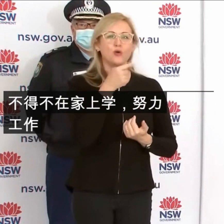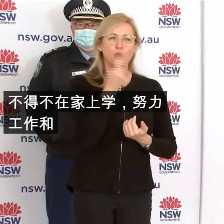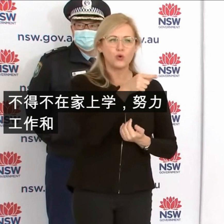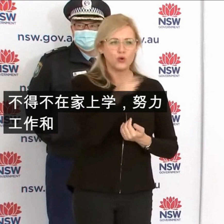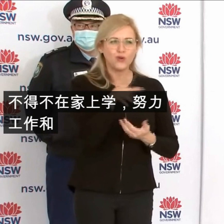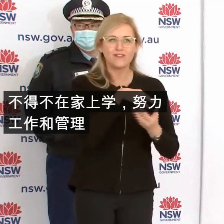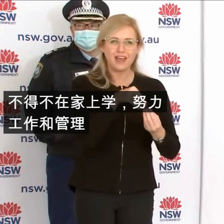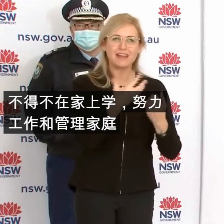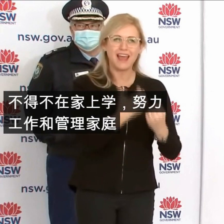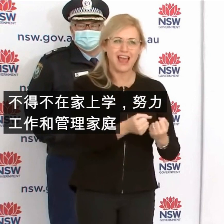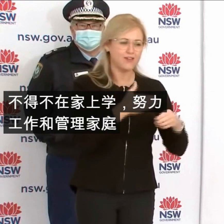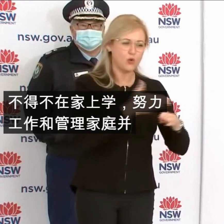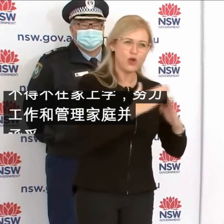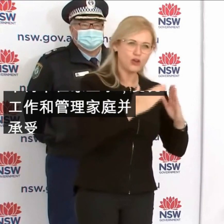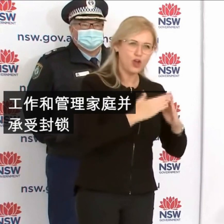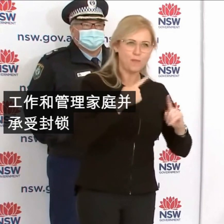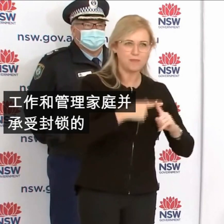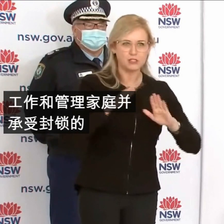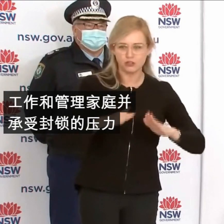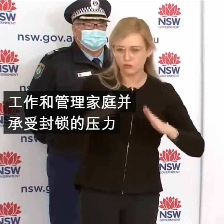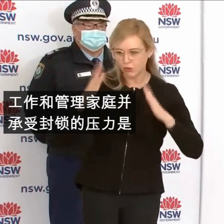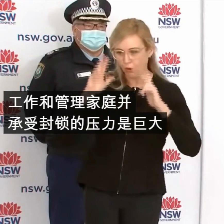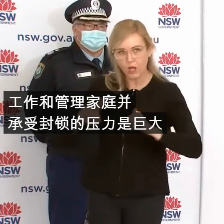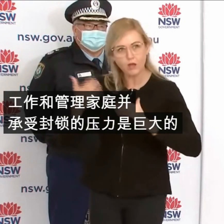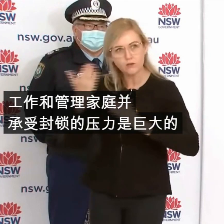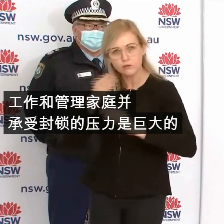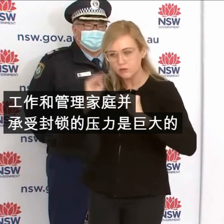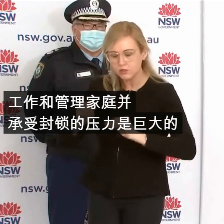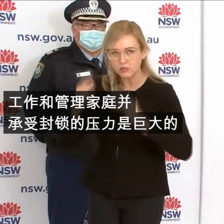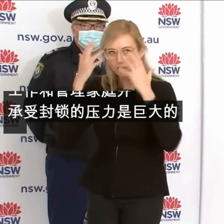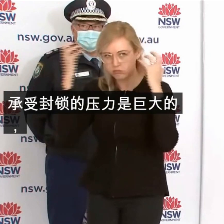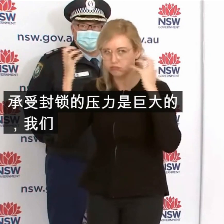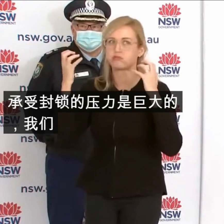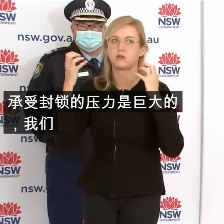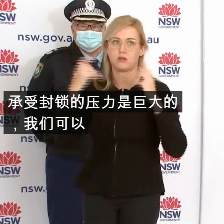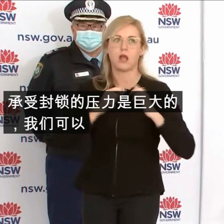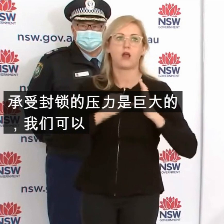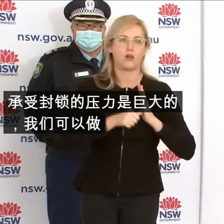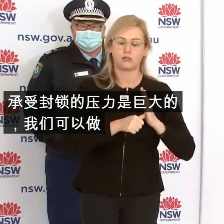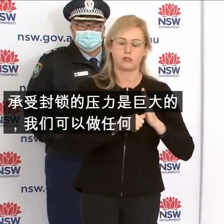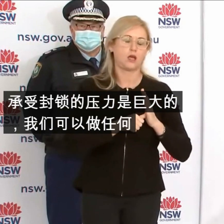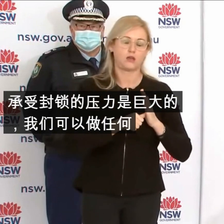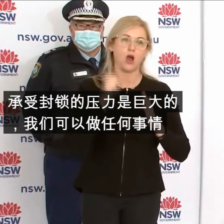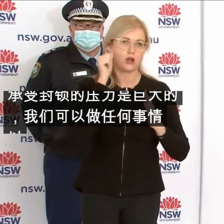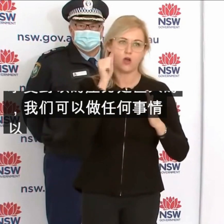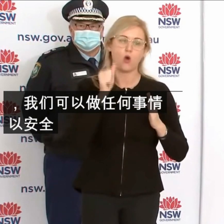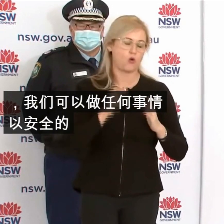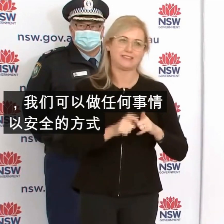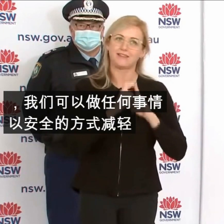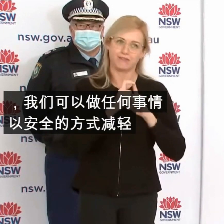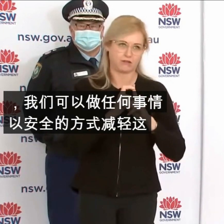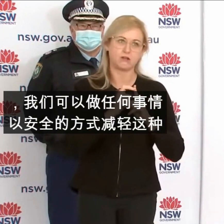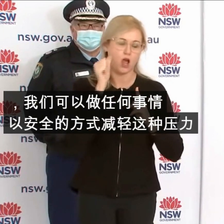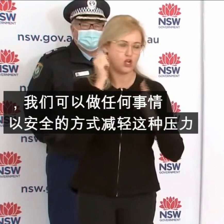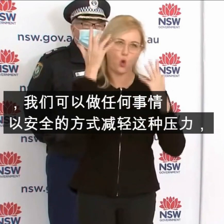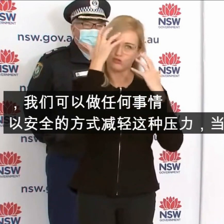trying to work and manage a household and go through the stress of lockdown is huge. And anything we can do to alleviate that stress